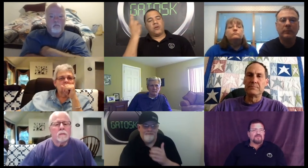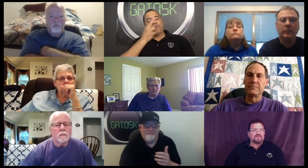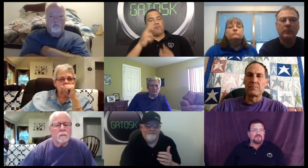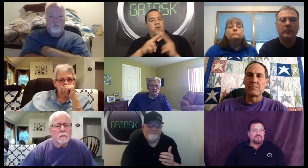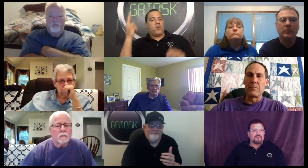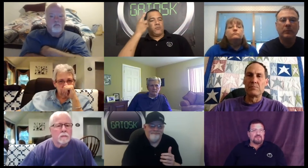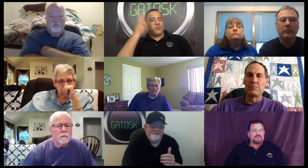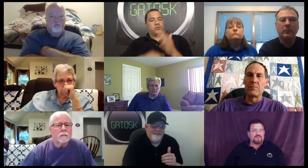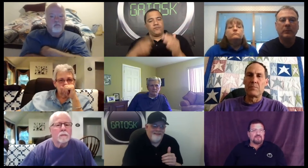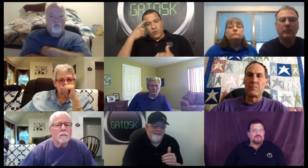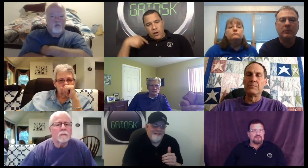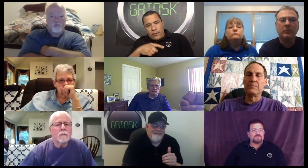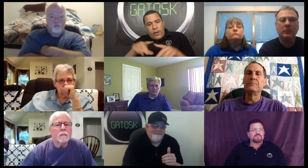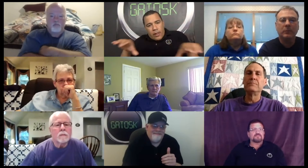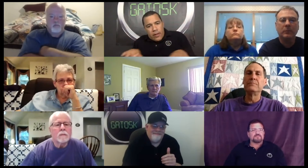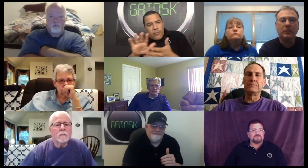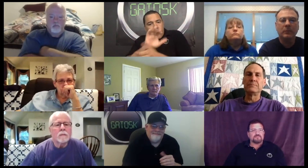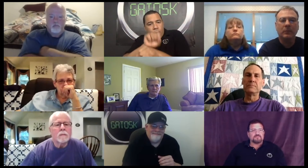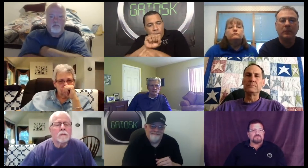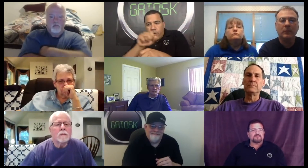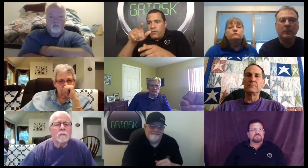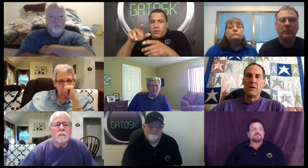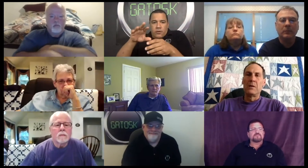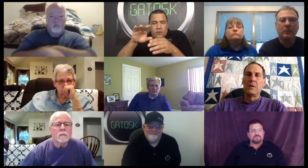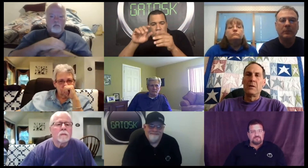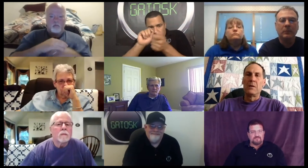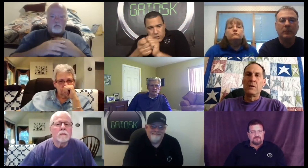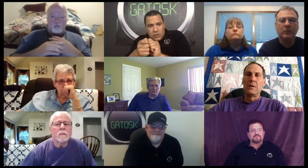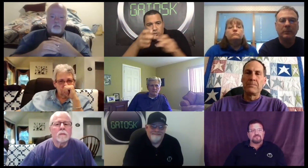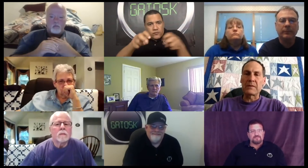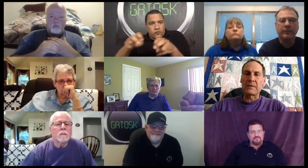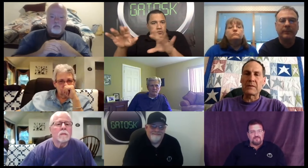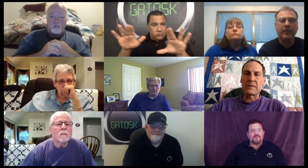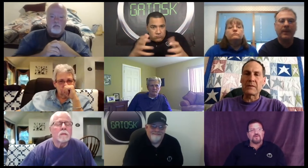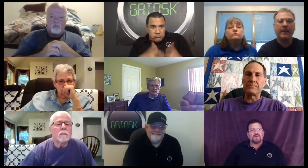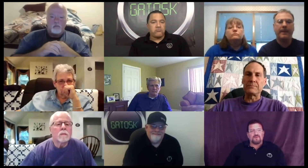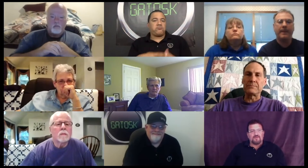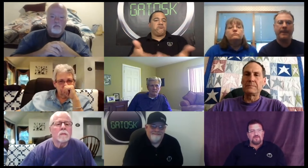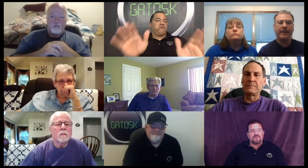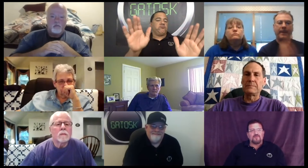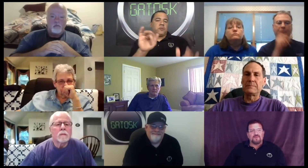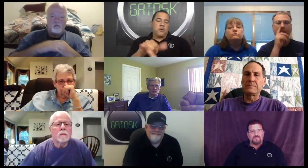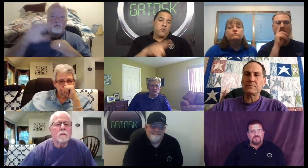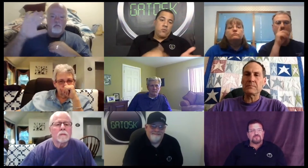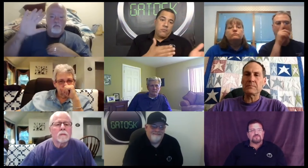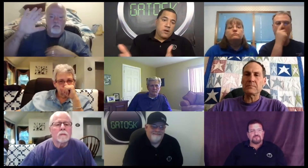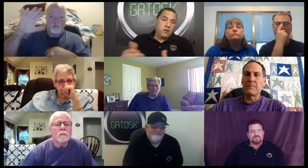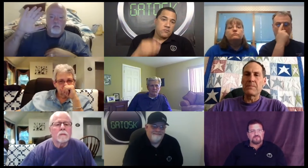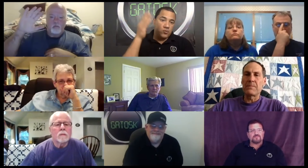exactly decided on that fee, but it'll be a very reasonable price for the paperwork and the work that it takes to transfer. So